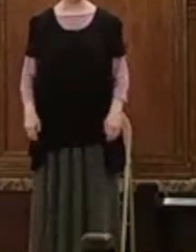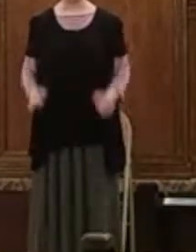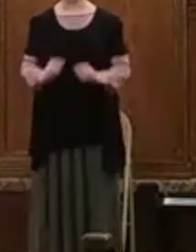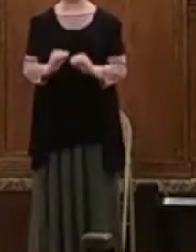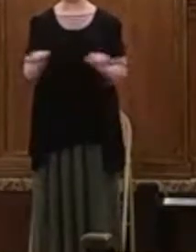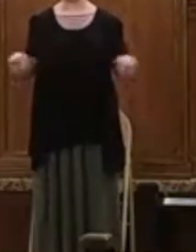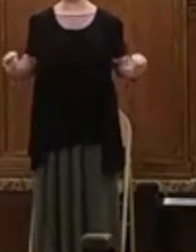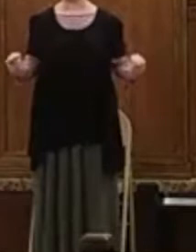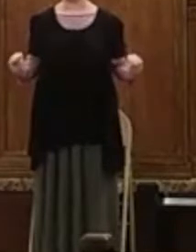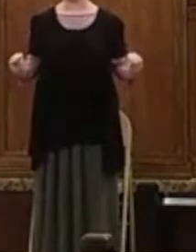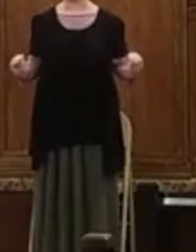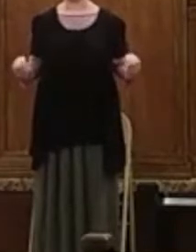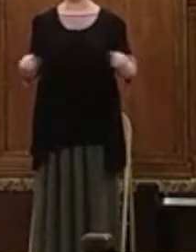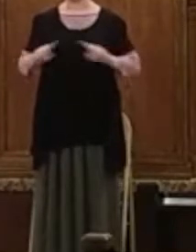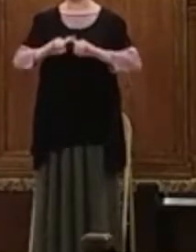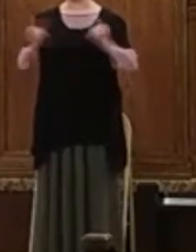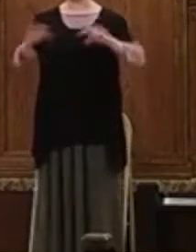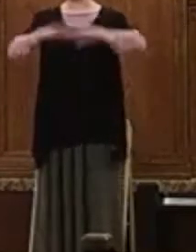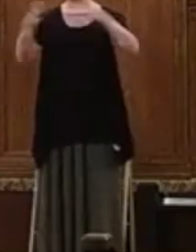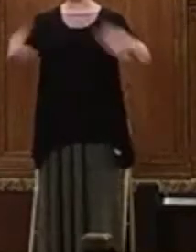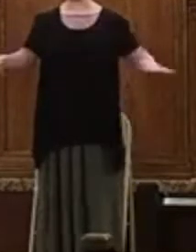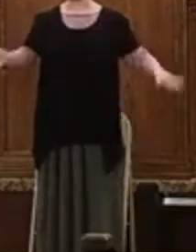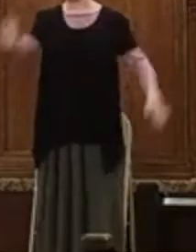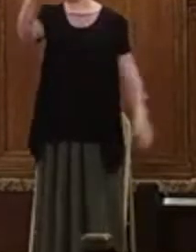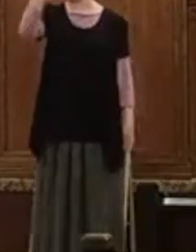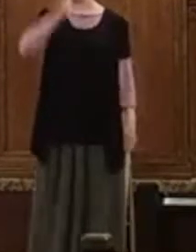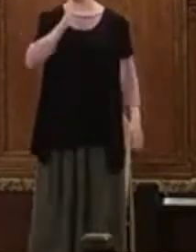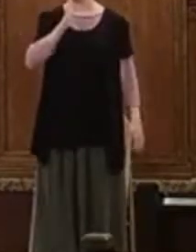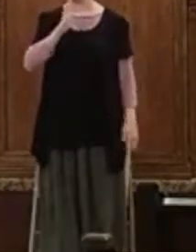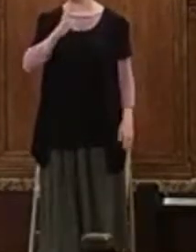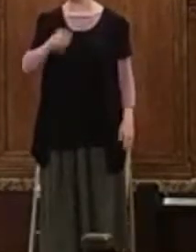Nothing but the presence of God.